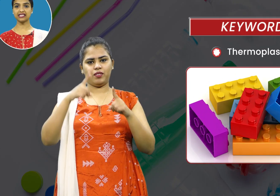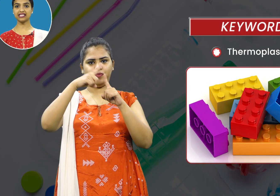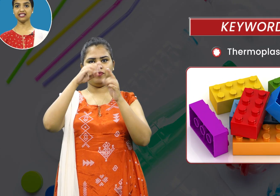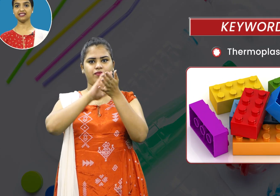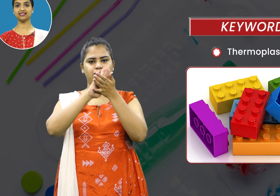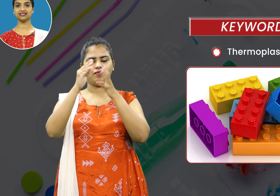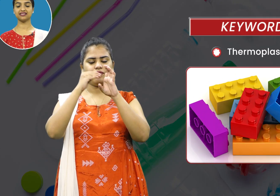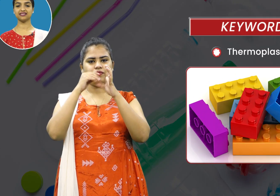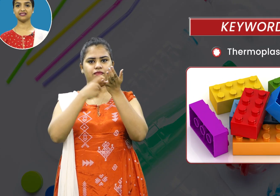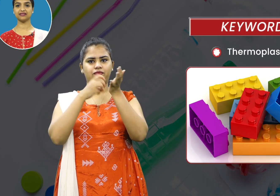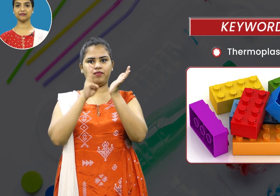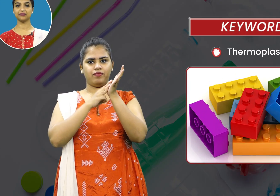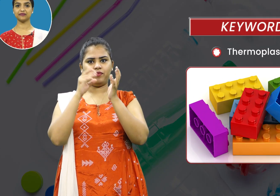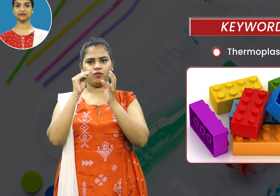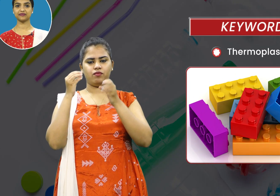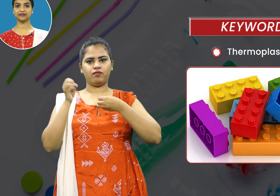thermoplastic,